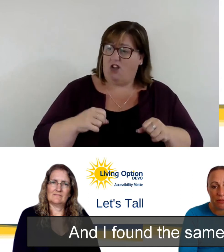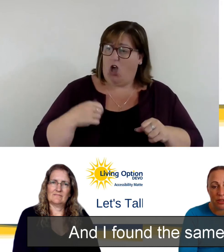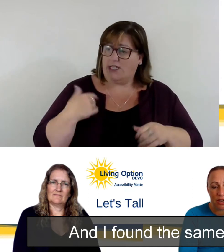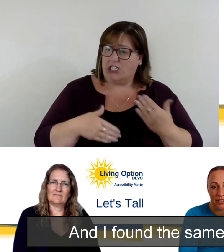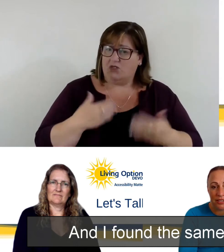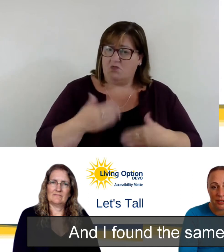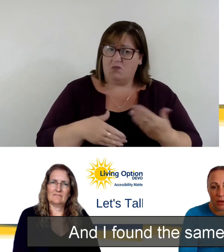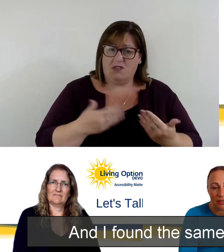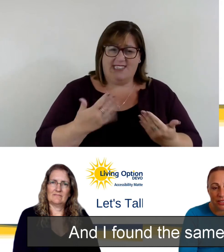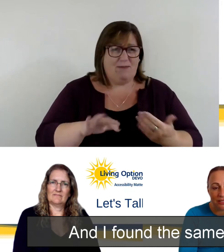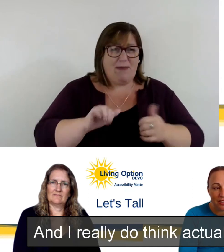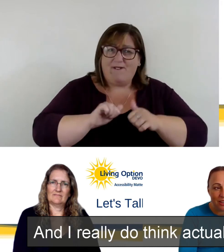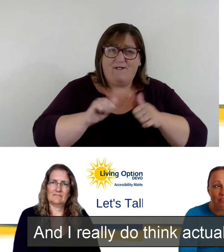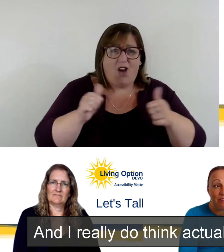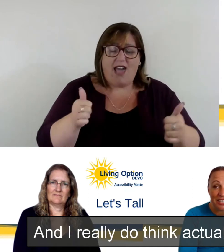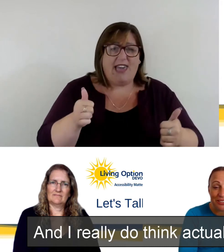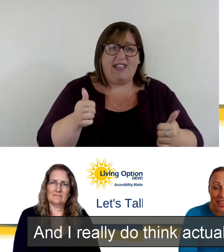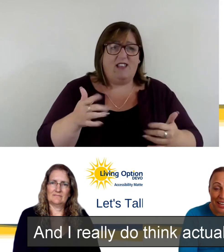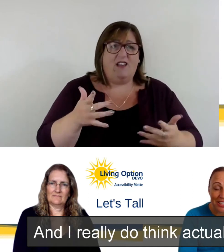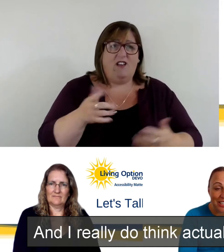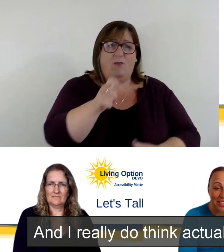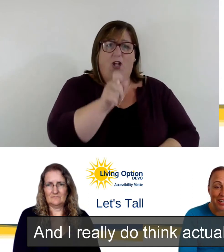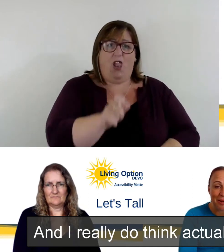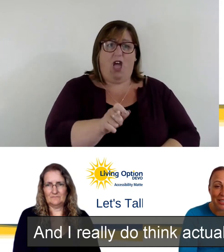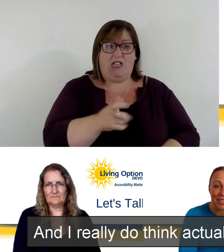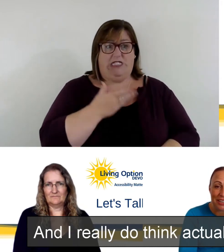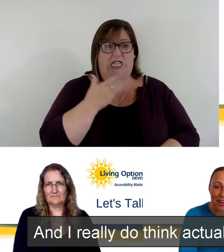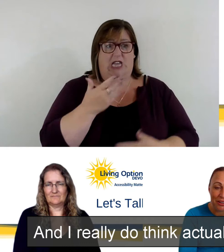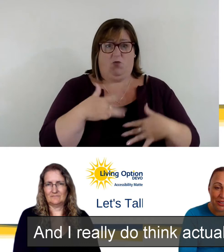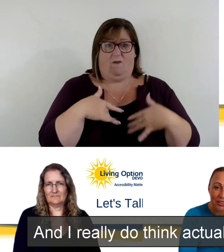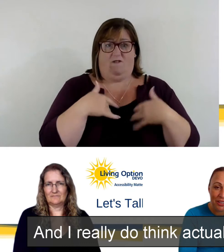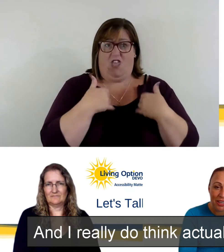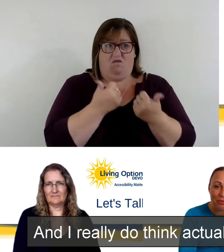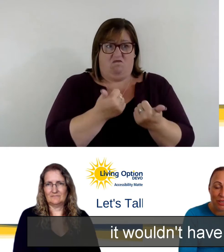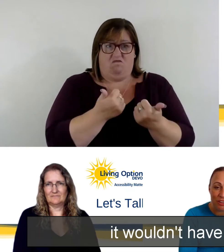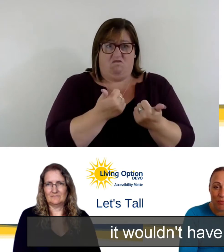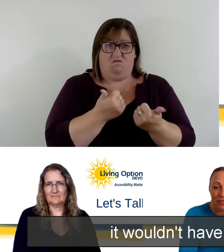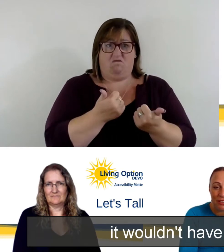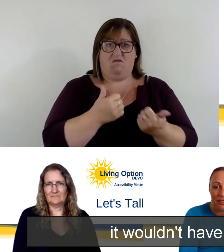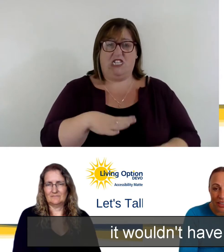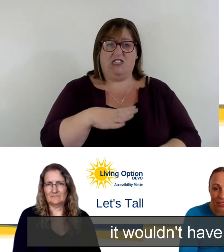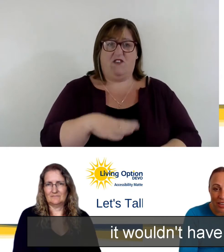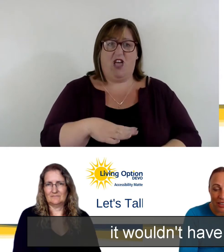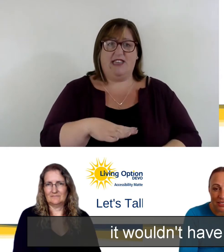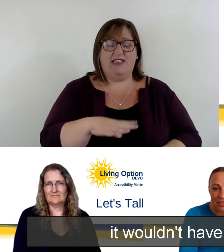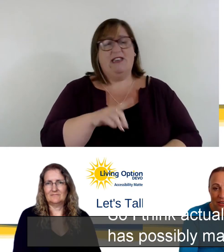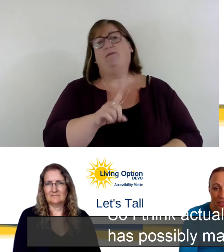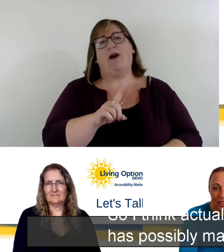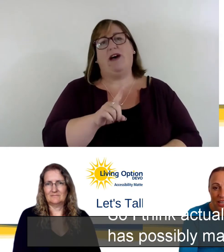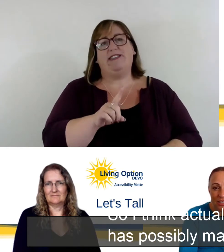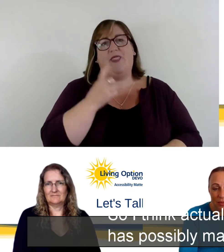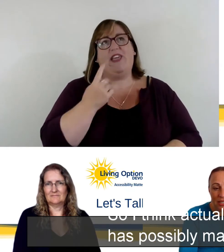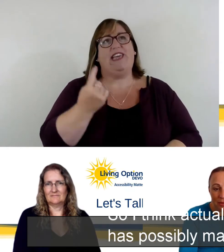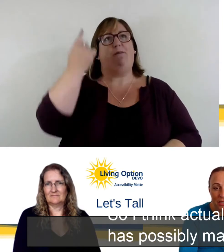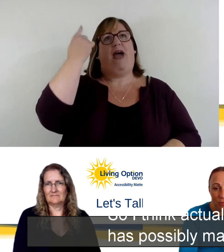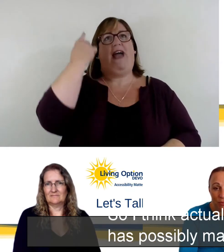found the same with clients as well. And I really do think actually a couple of years ago, it wouldn't have been like this. So I